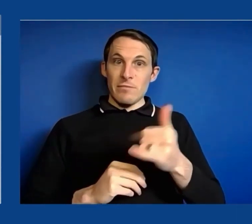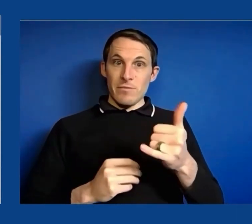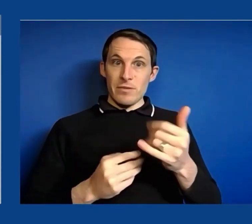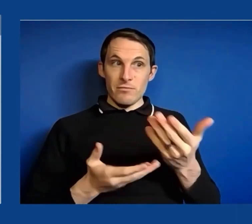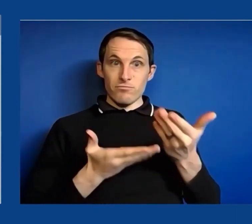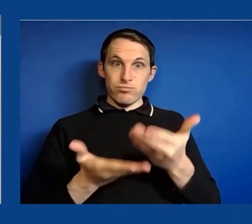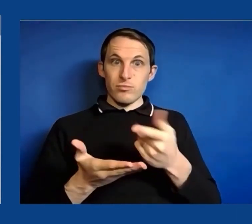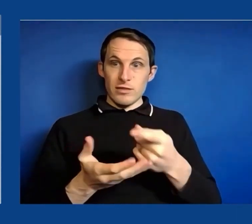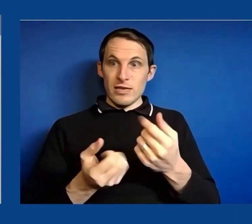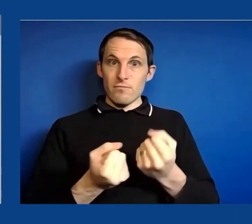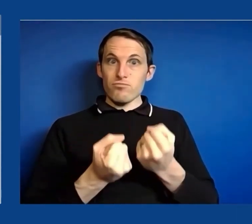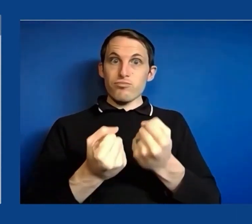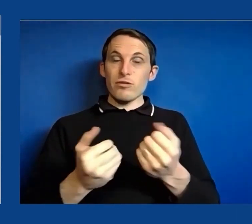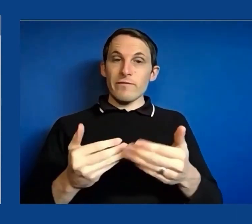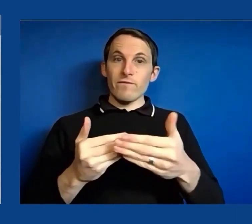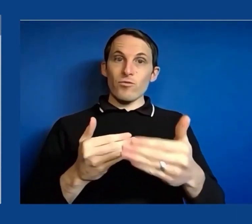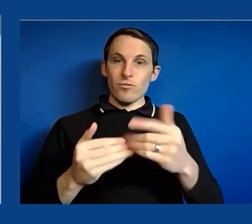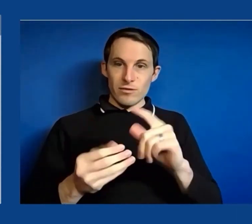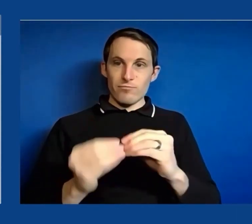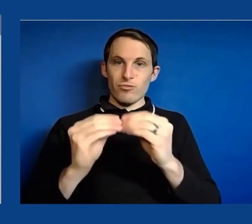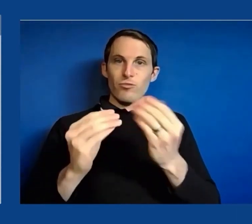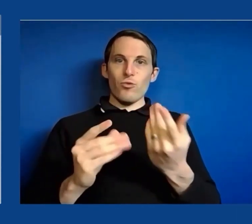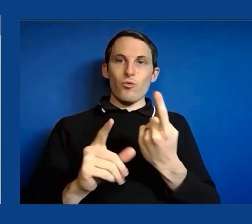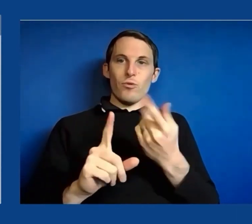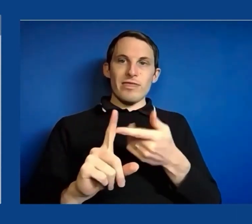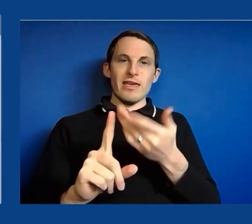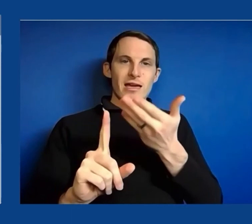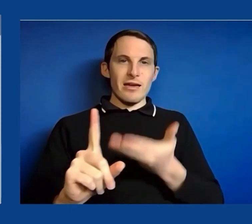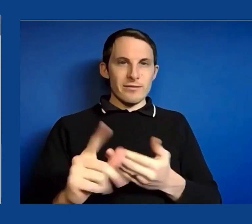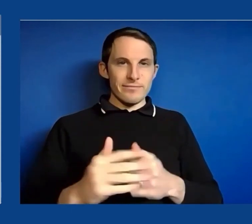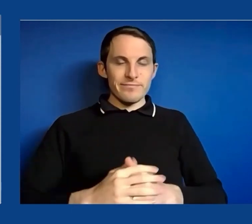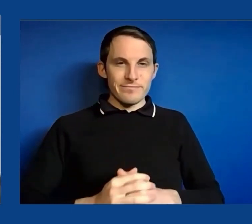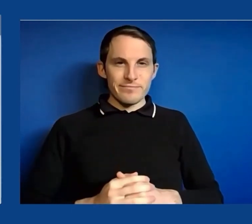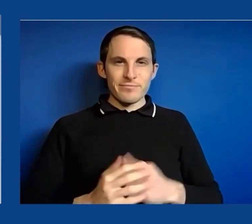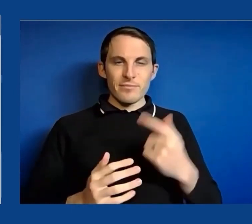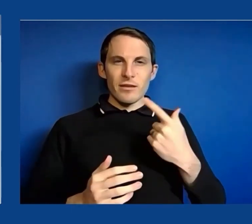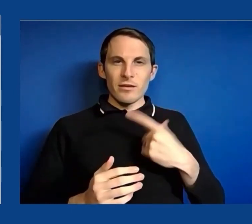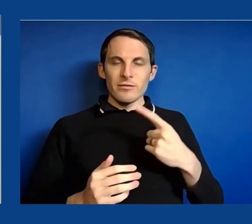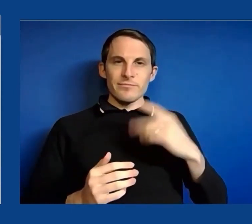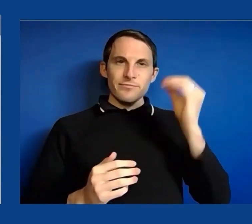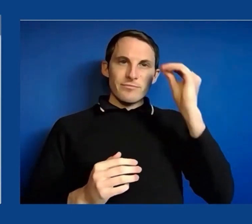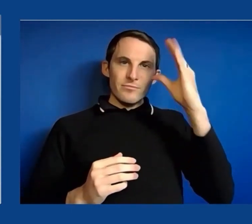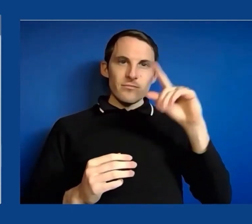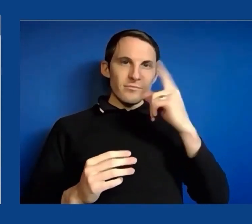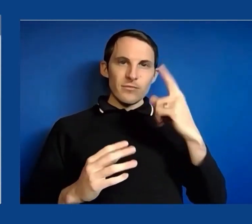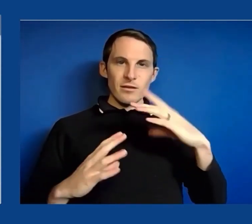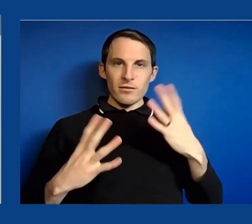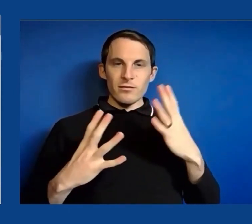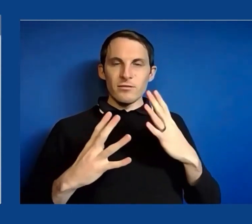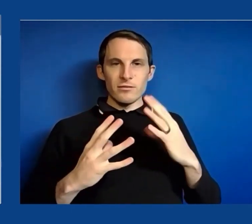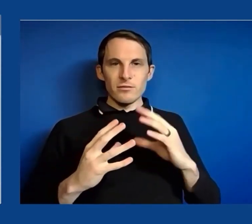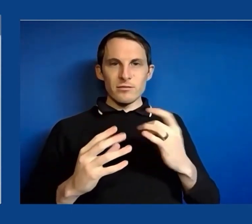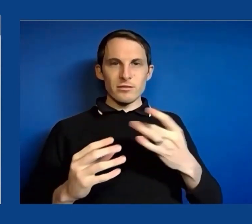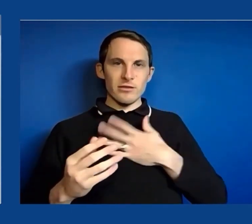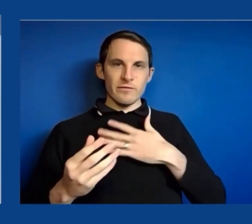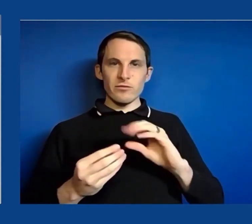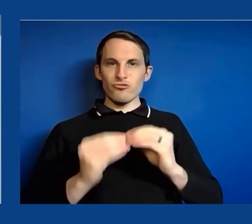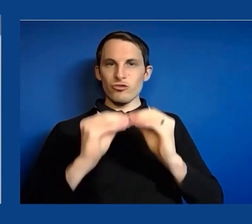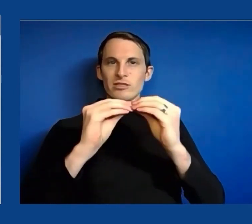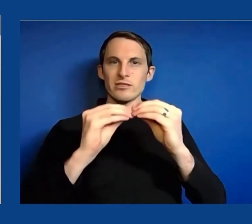build who they are, because it just doesn't come along. You just can't construct this